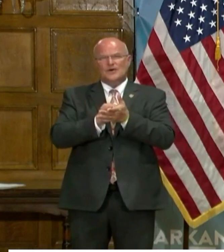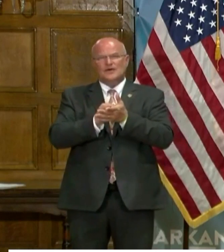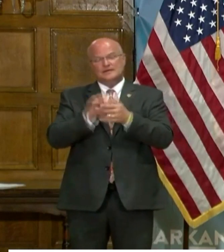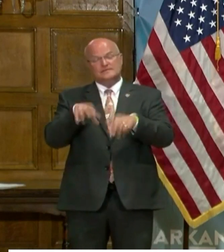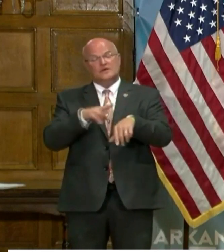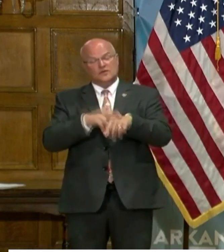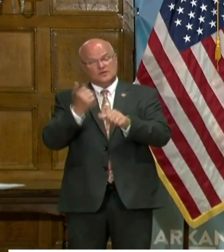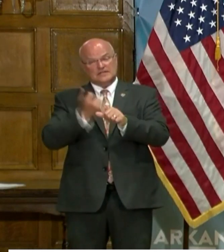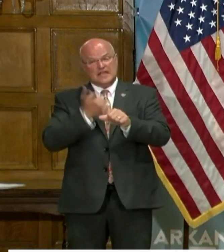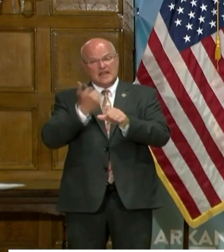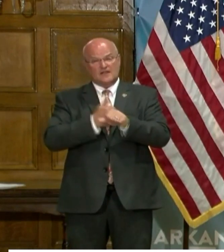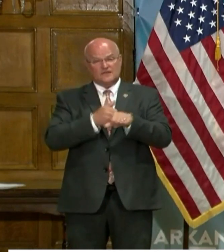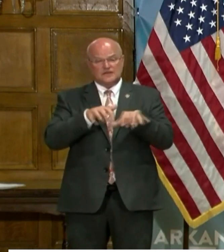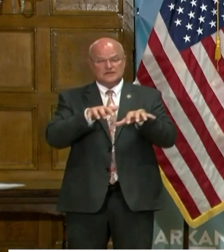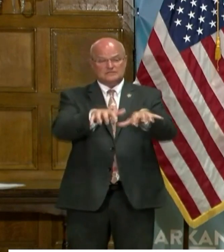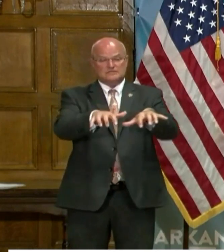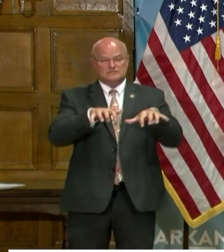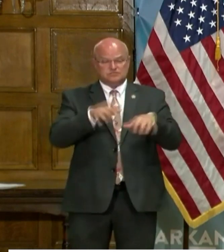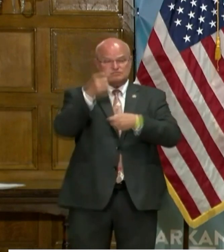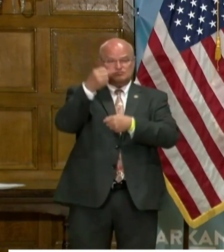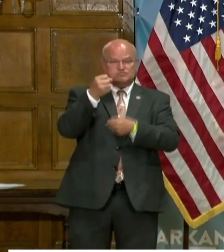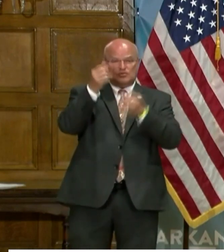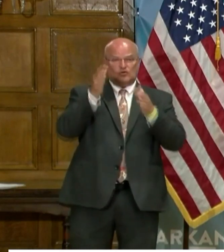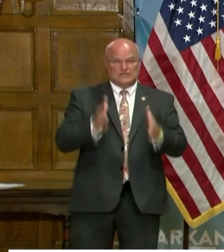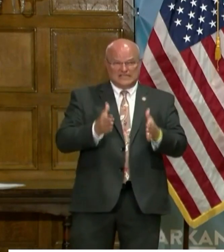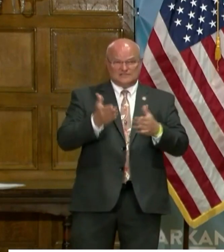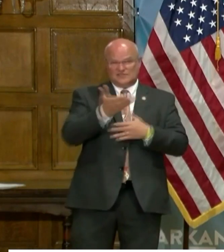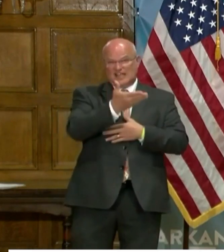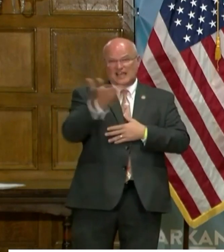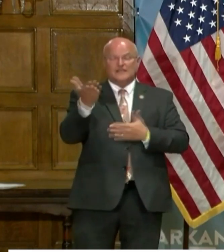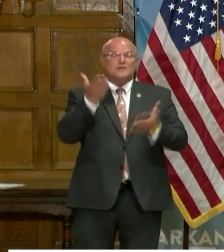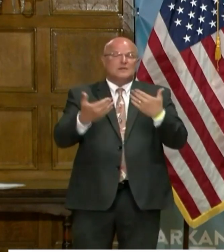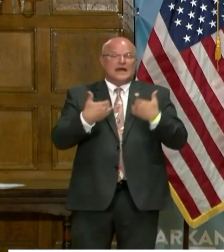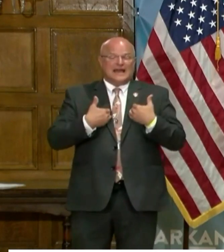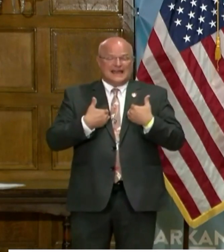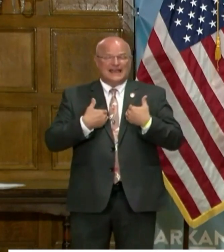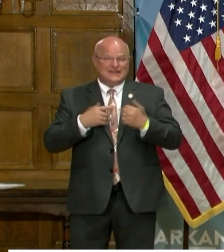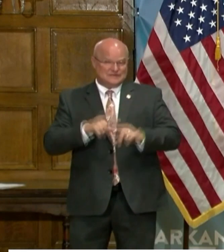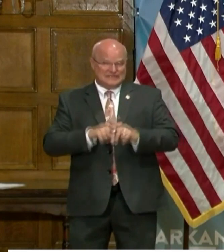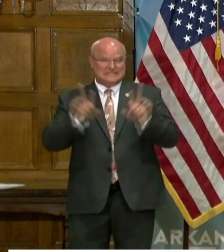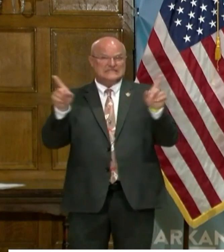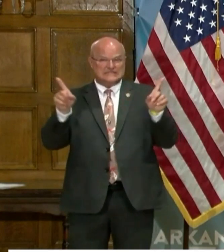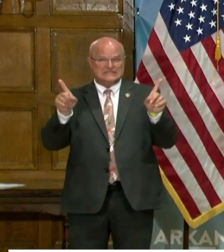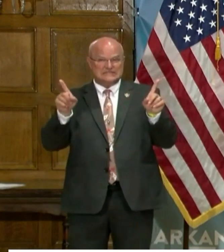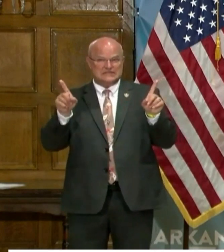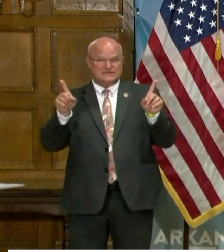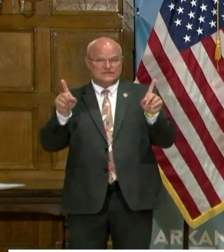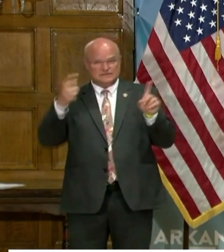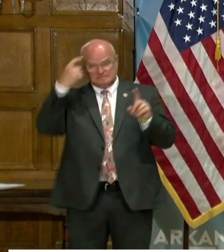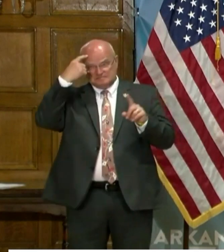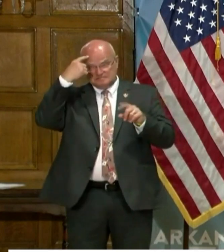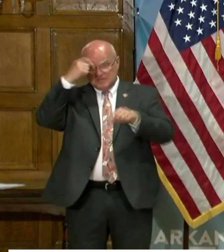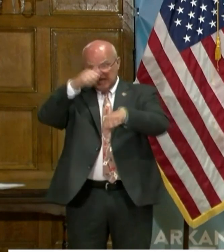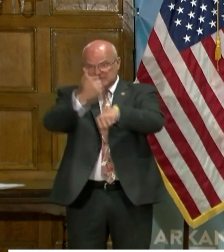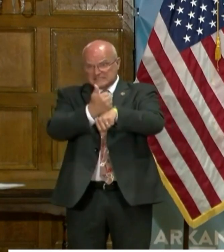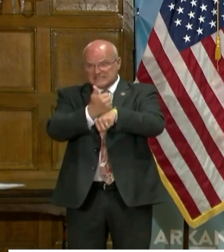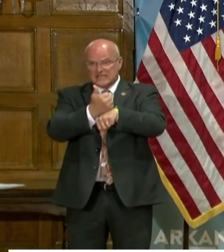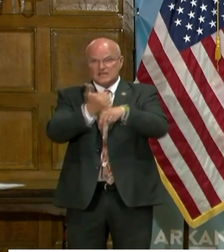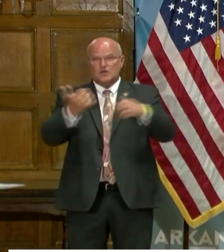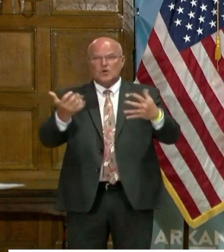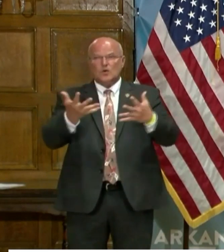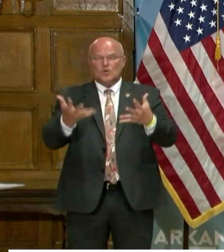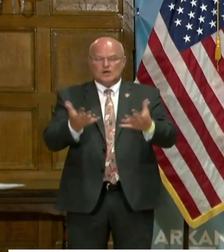and of course, each protester that is out there might have a different mindset as to